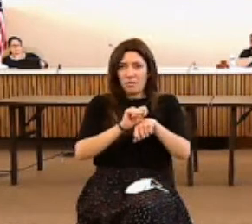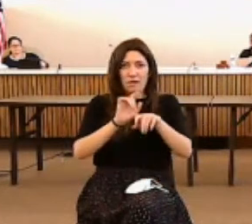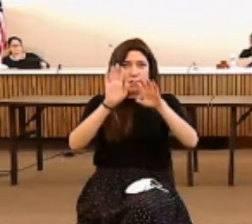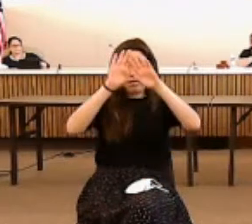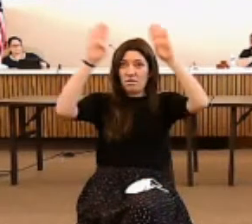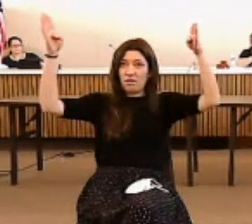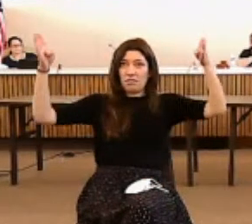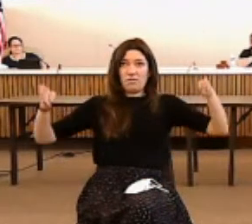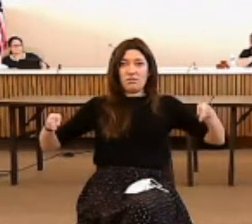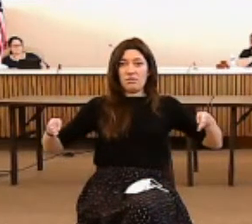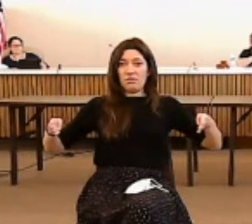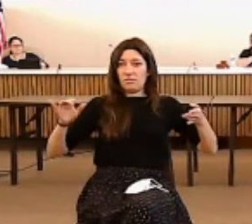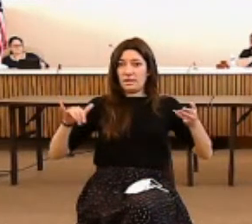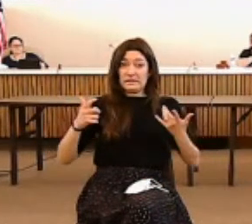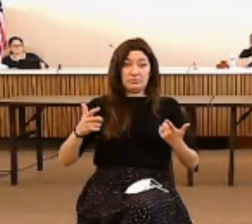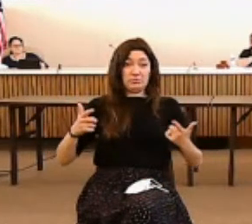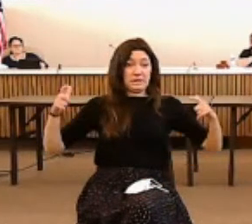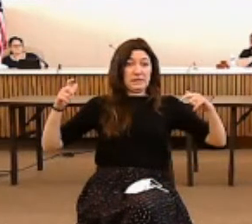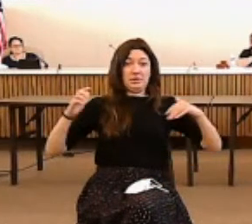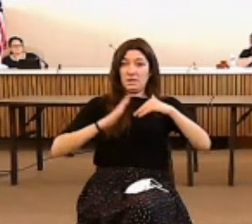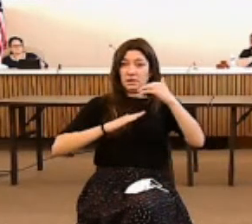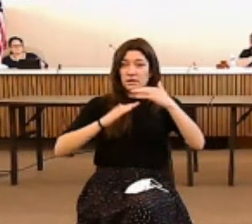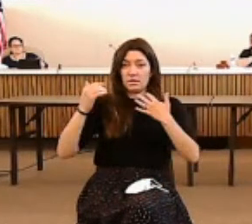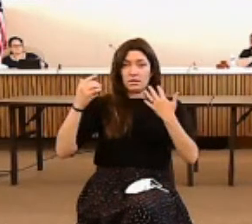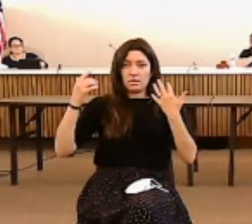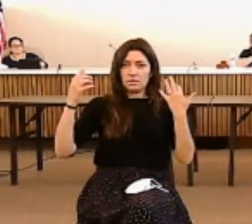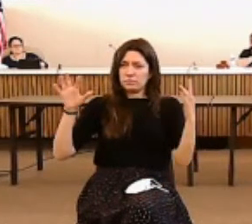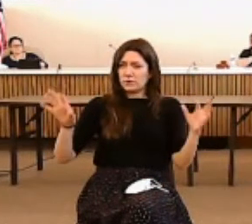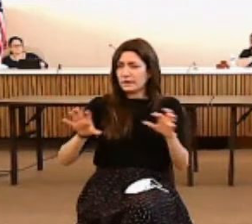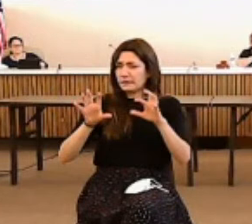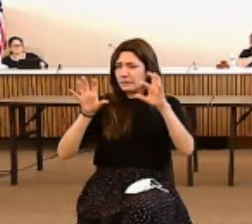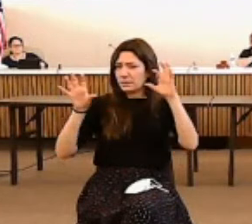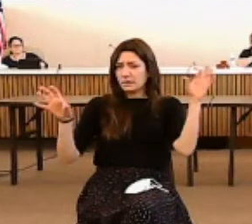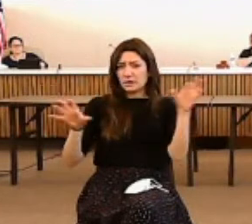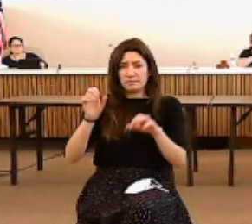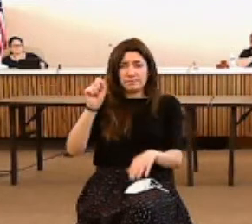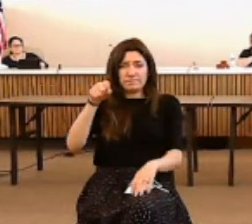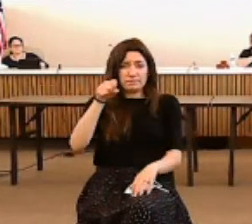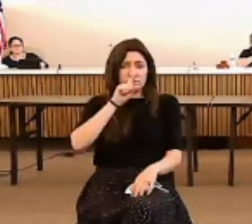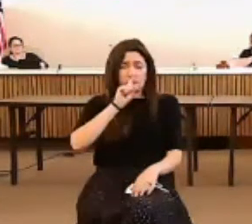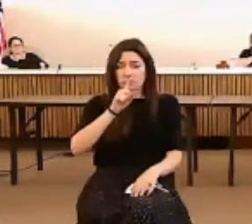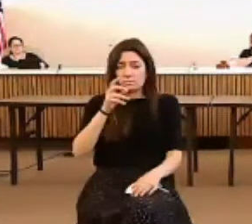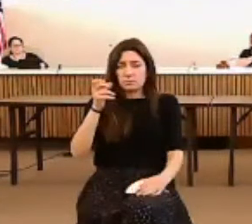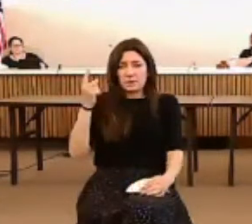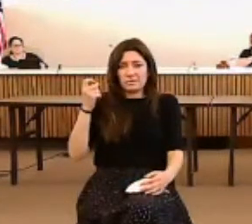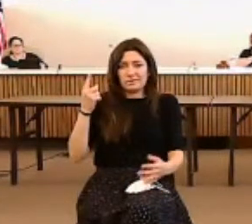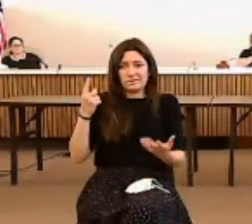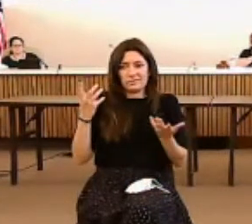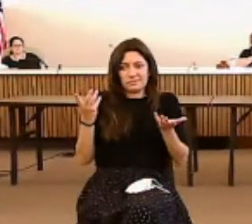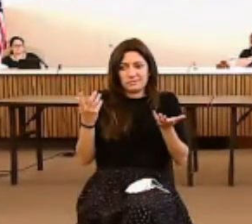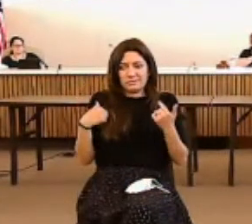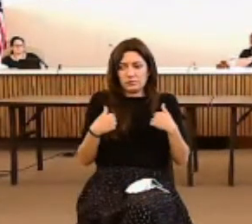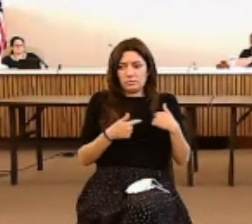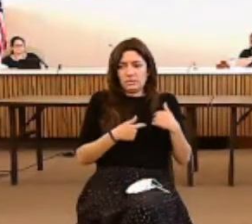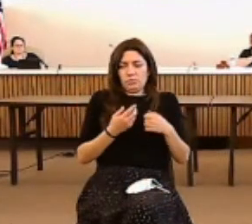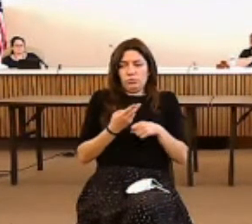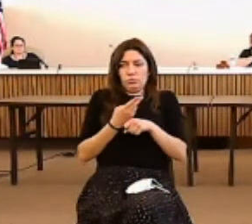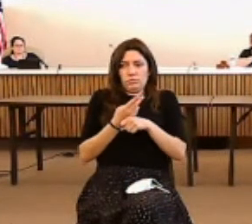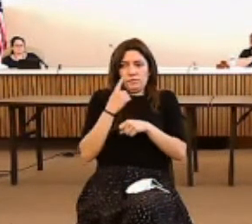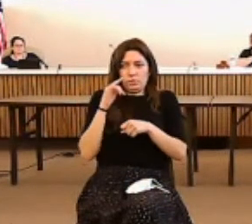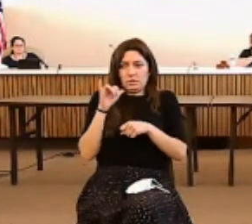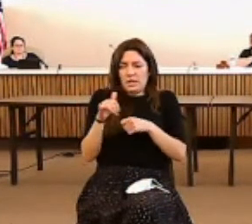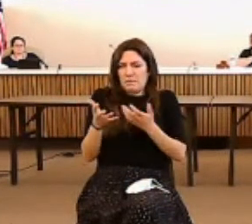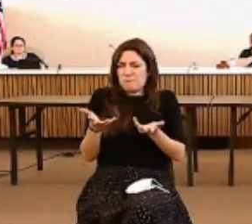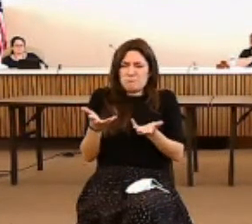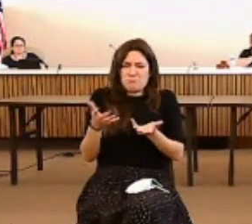That's a grand building. They always are wonderfully grand buildings. But in terms of what the use is, I